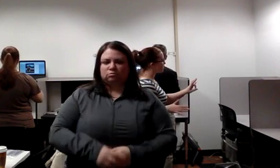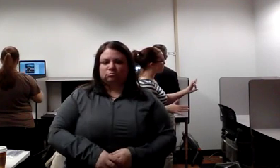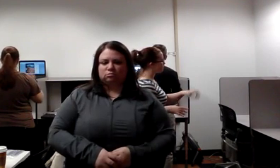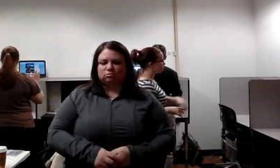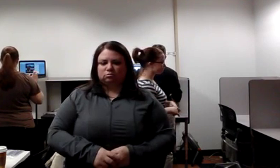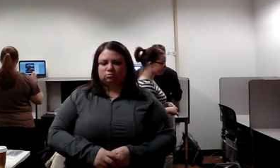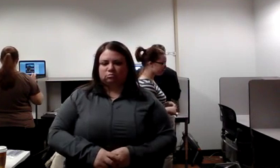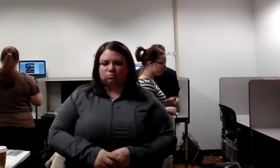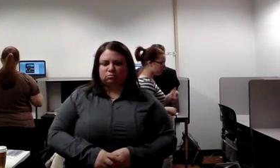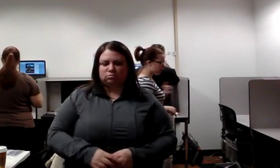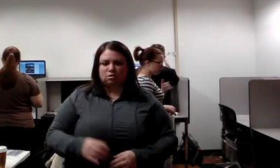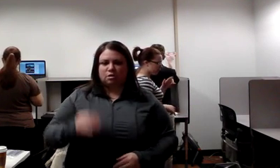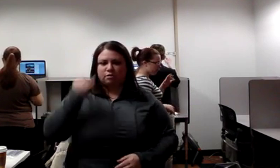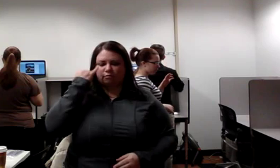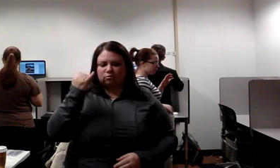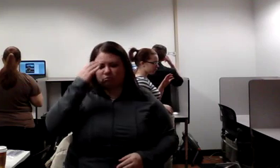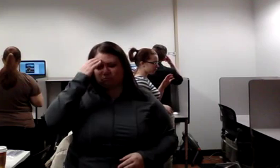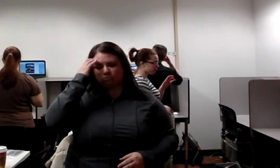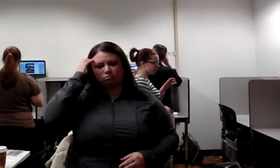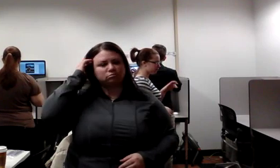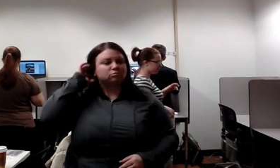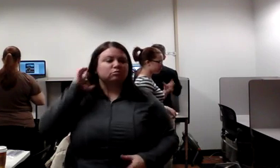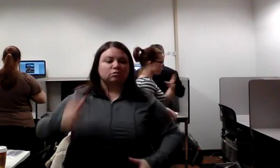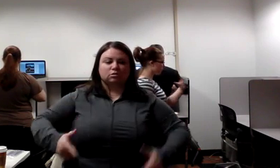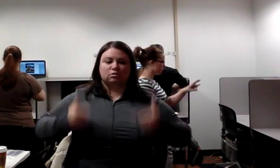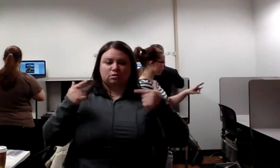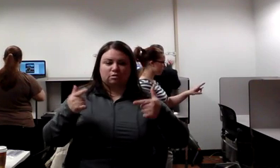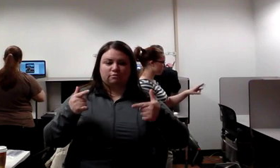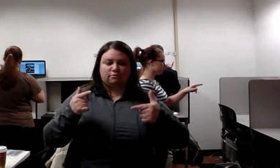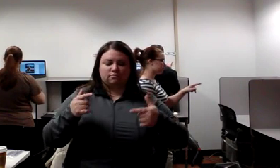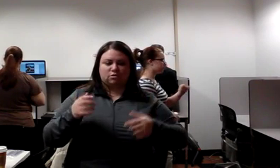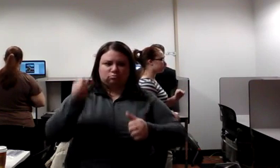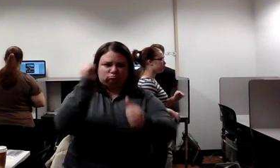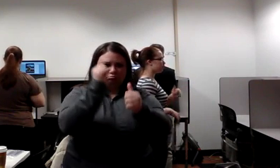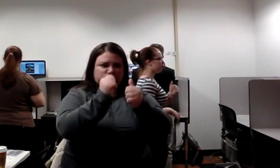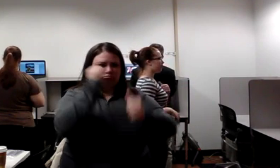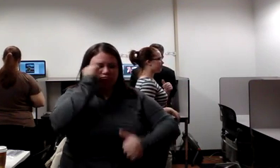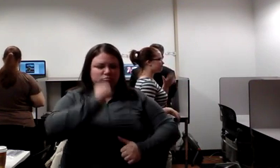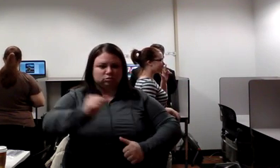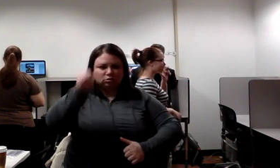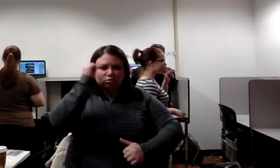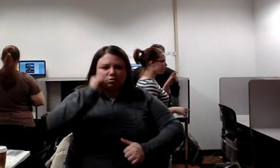"If you live each day as if it was your last, someday you'll most certainly be right."